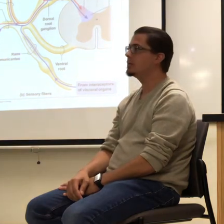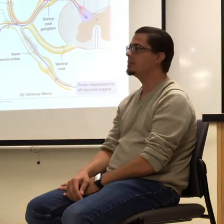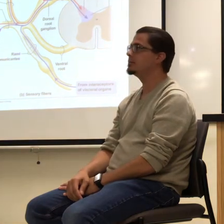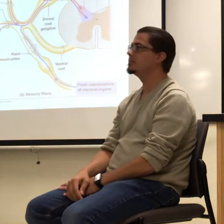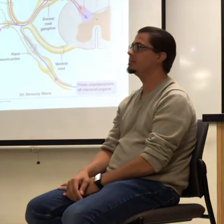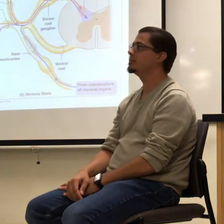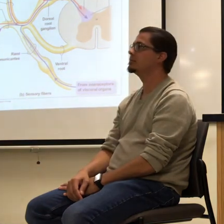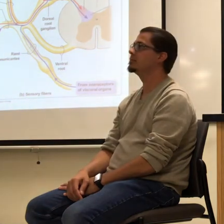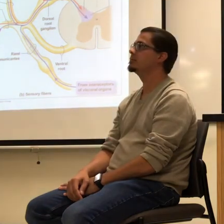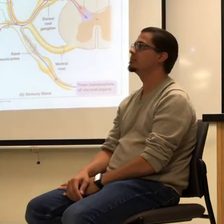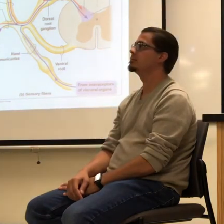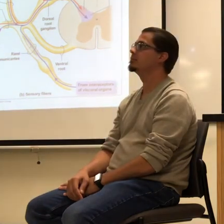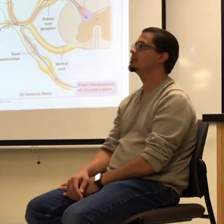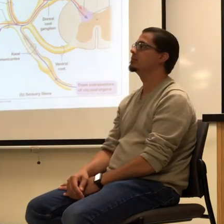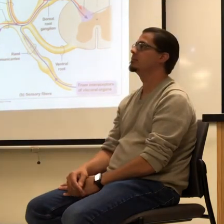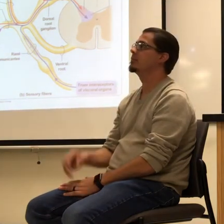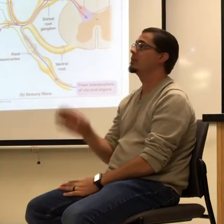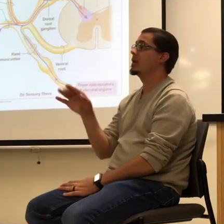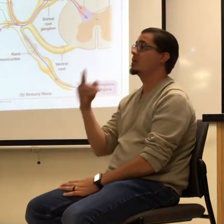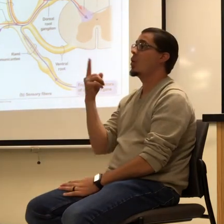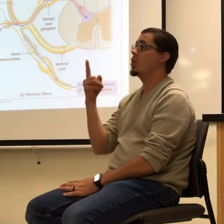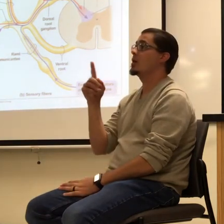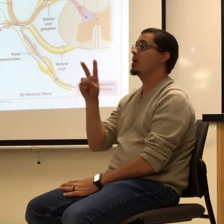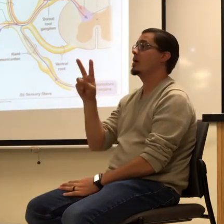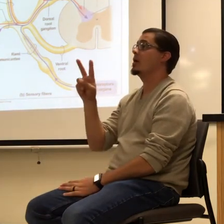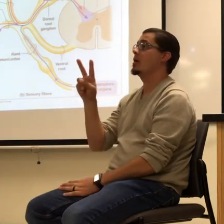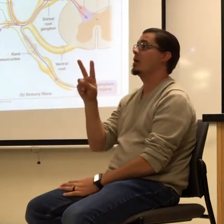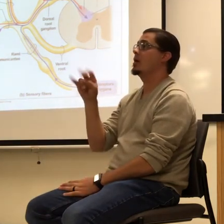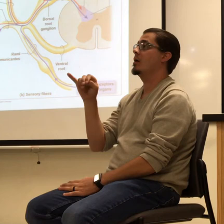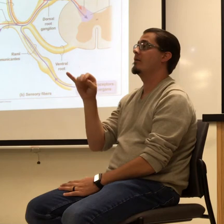And it's only visceral sensory,